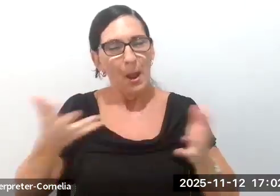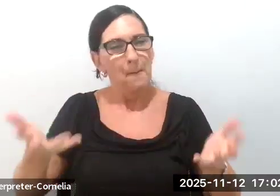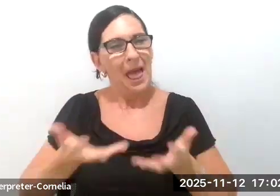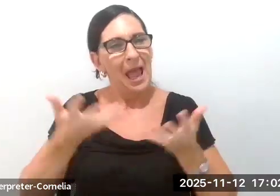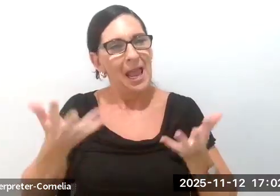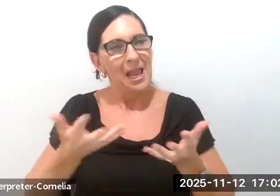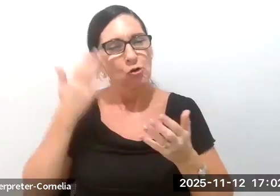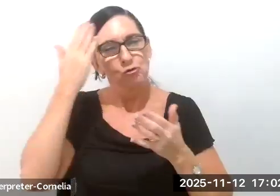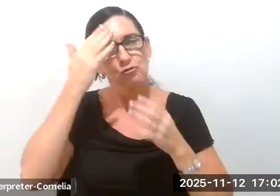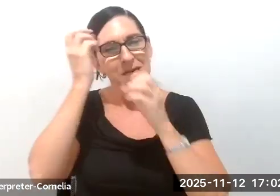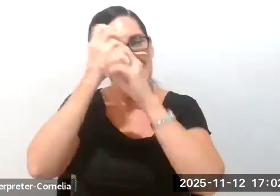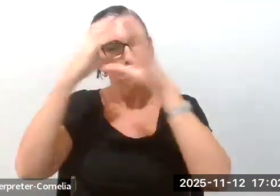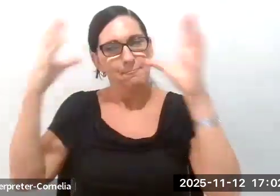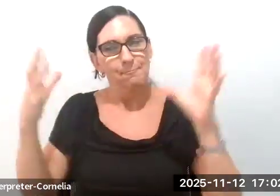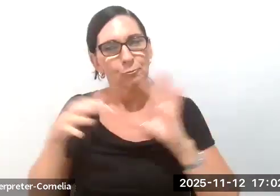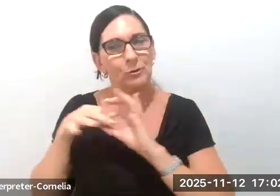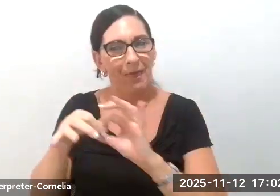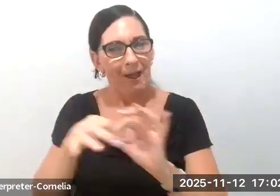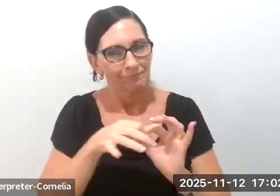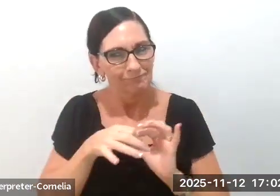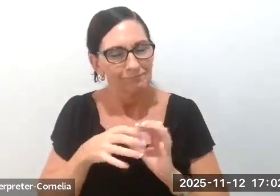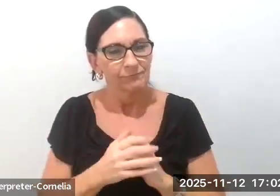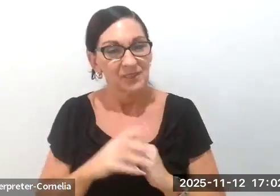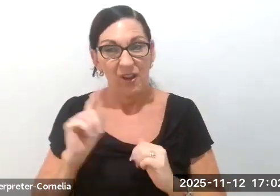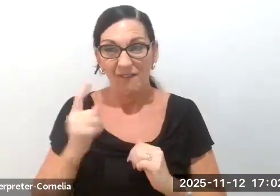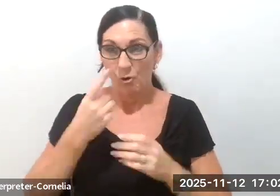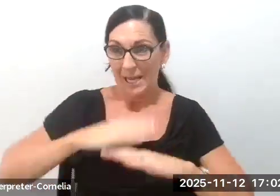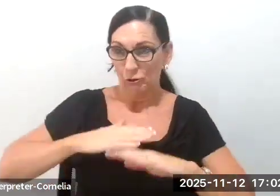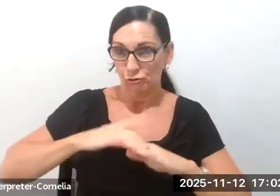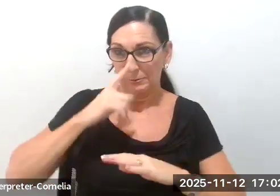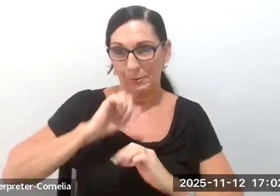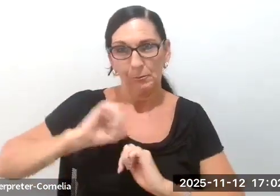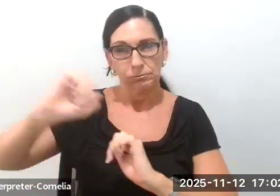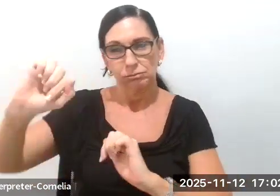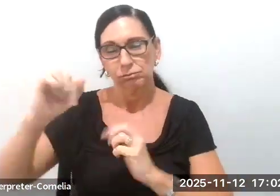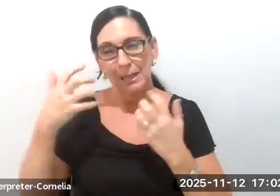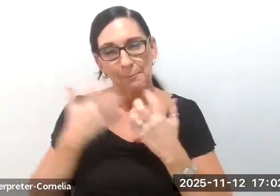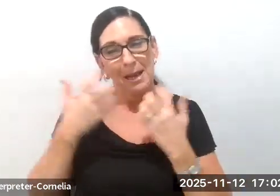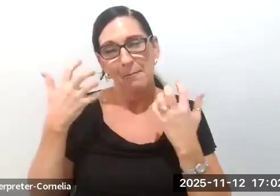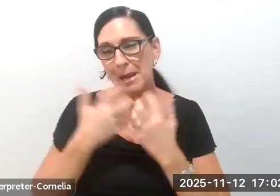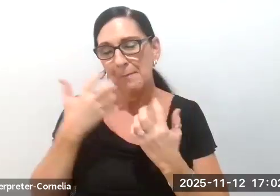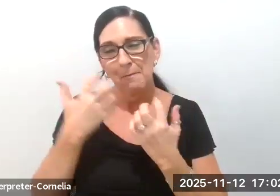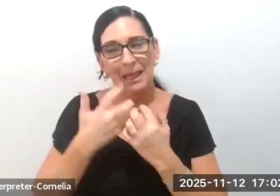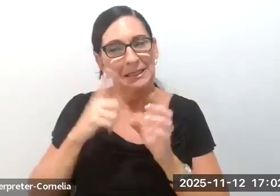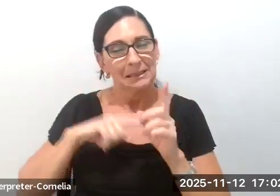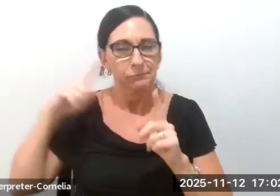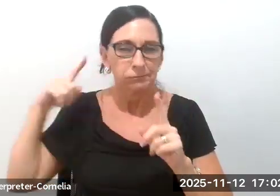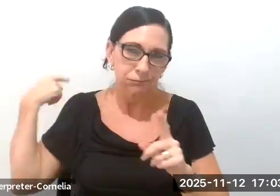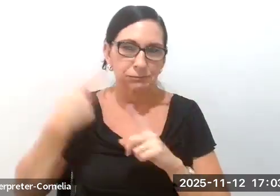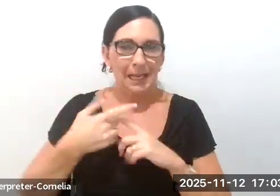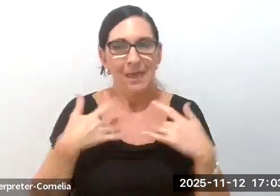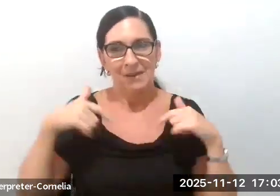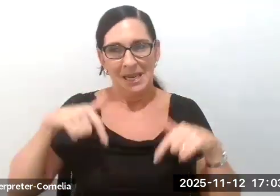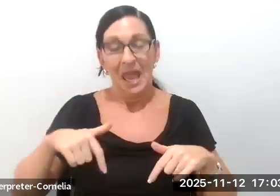together. First Nation people have lived here for many, many years, and we now all share this